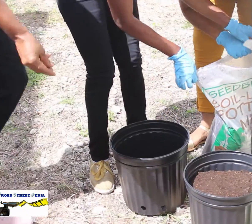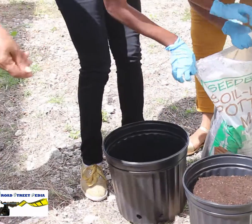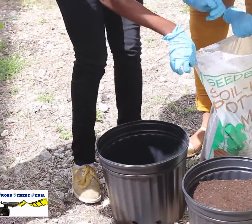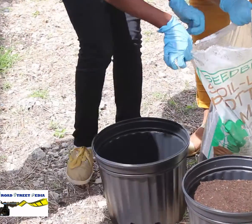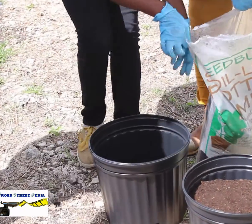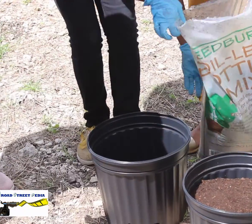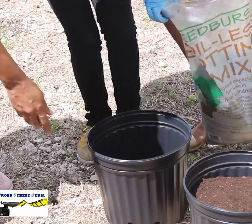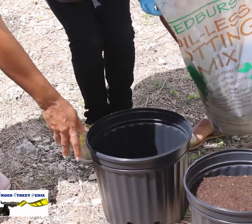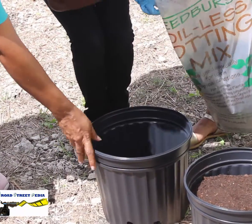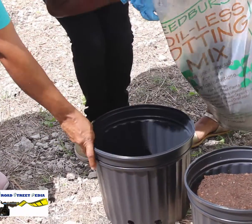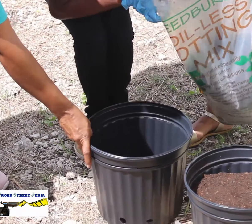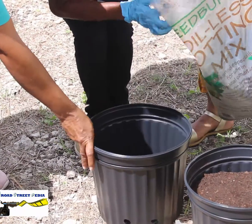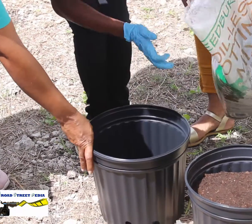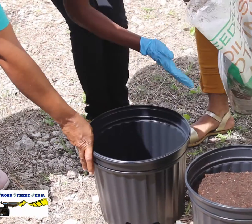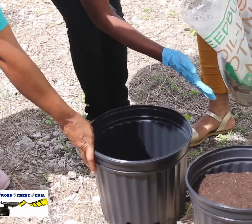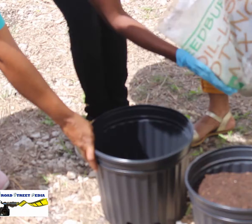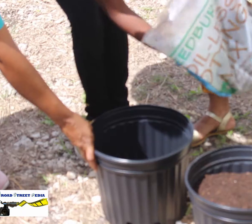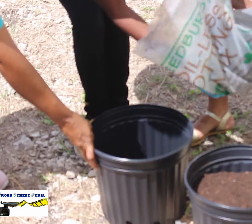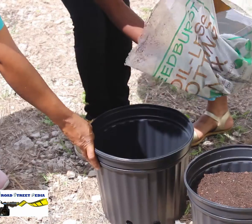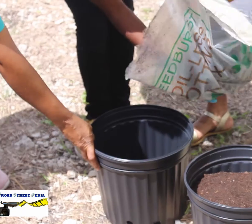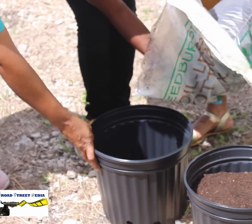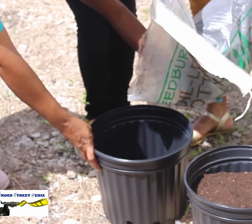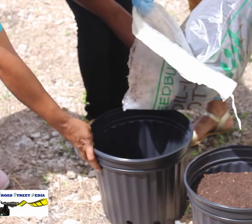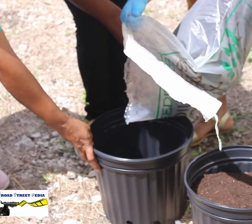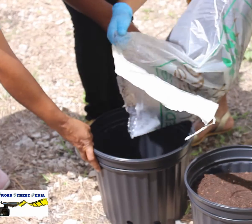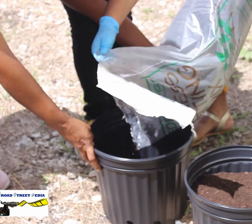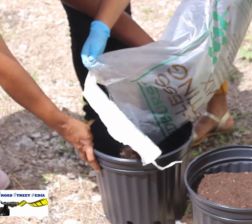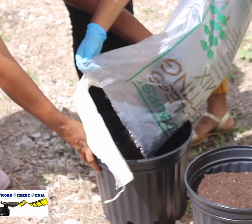No, try it. Don't just try it.